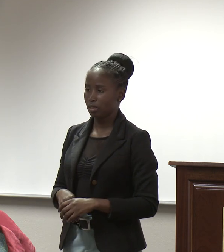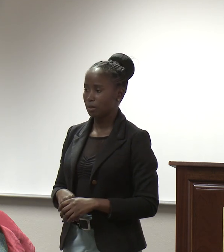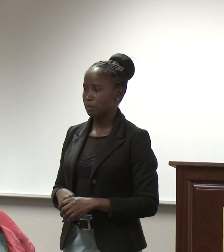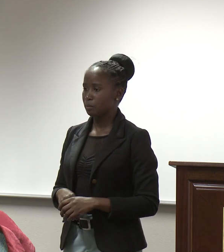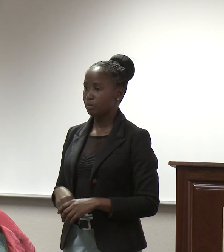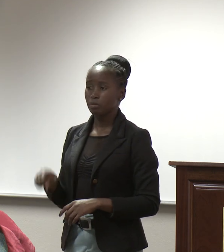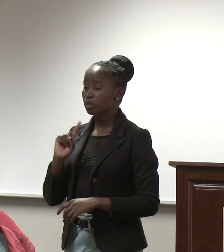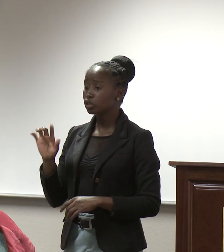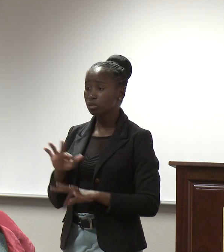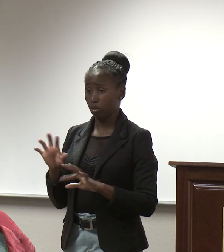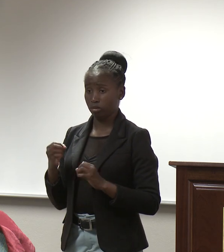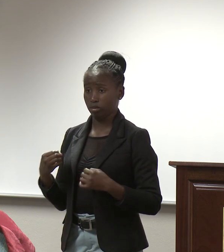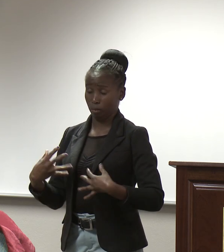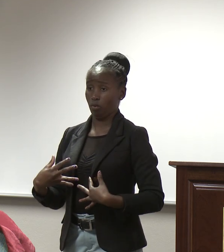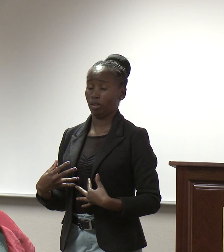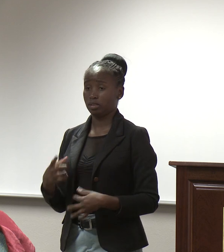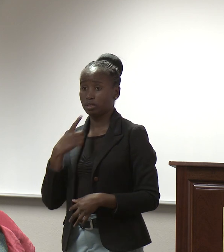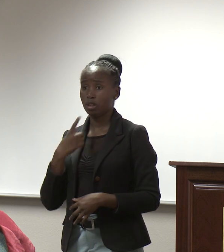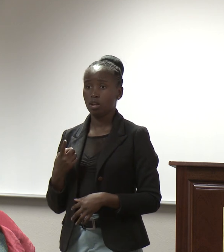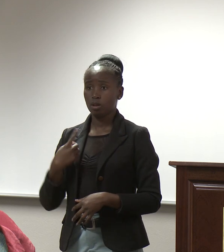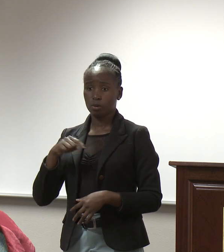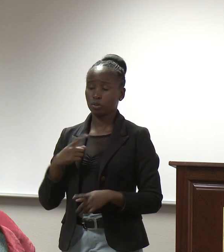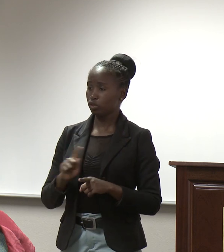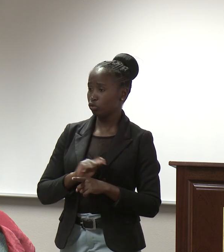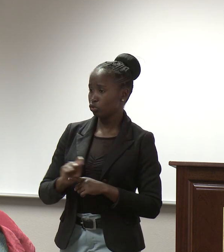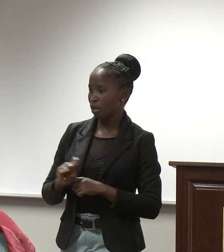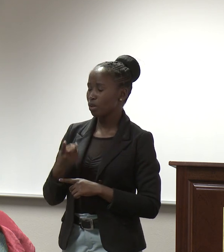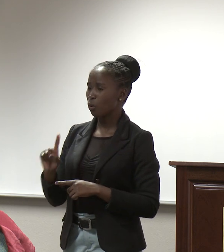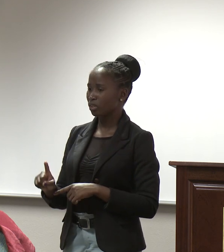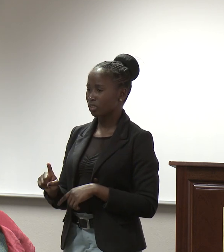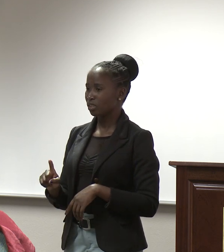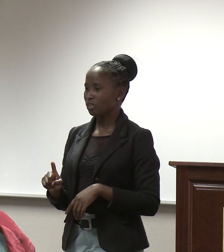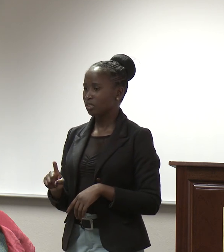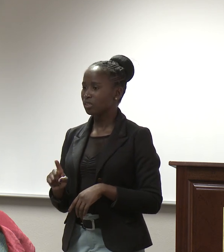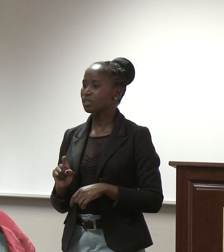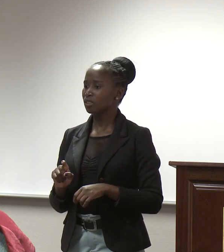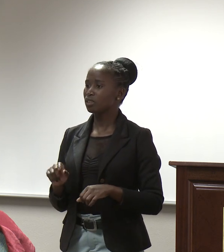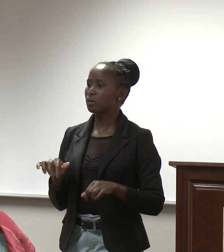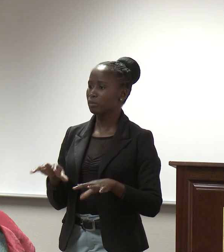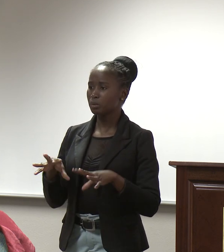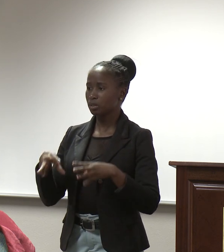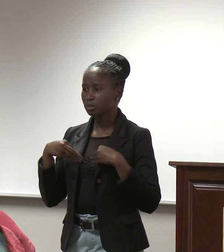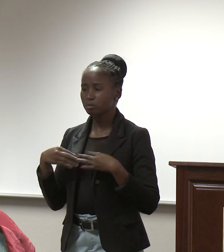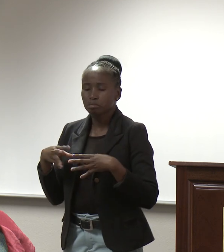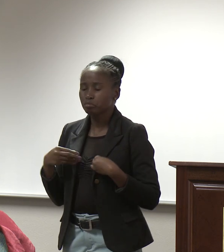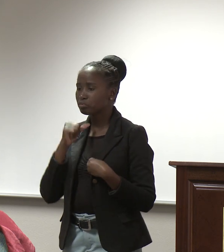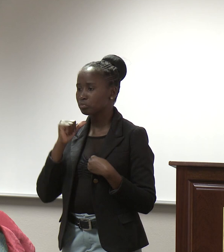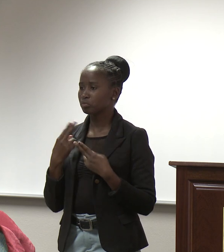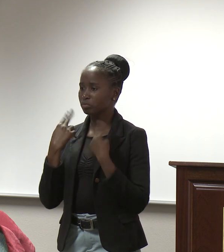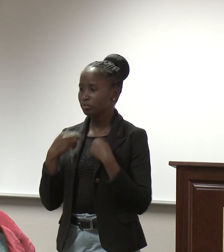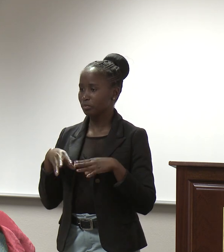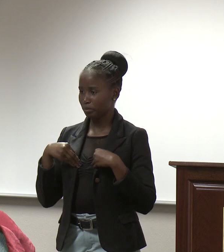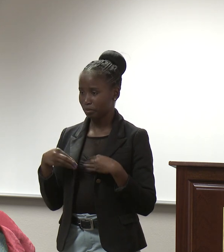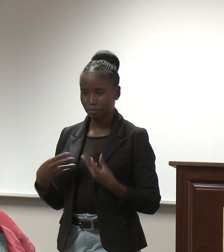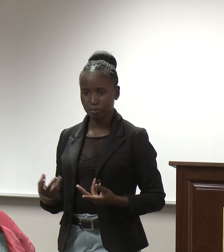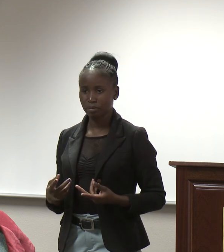not surprising that we train conformists. That's what we train. At best,